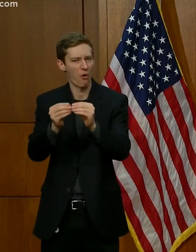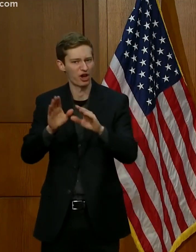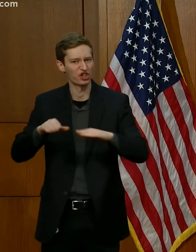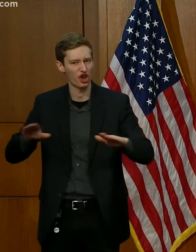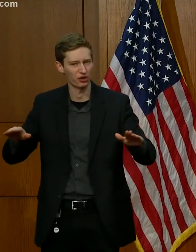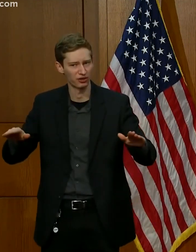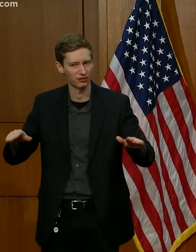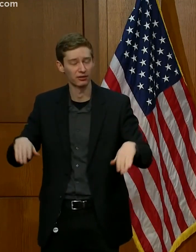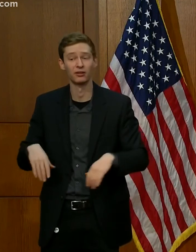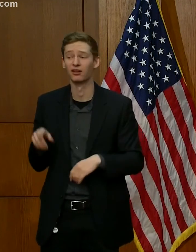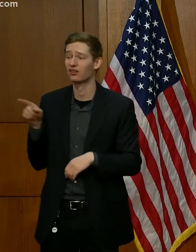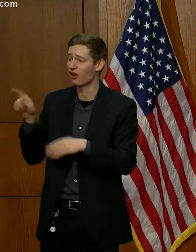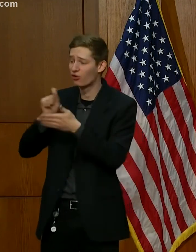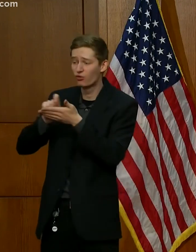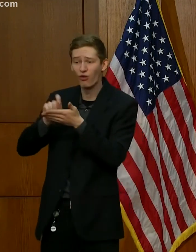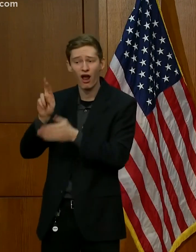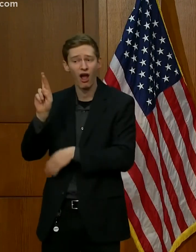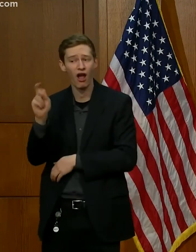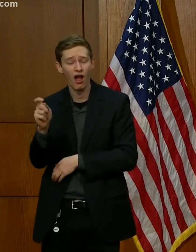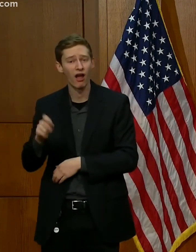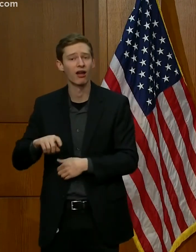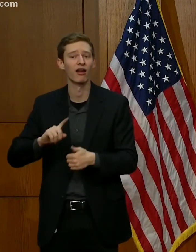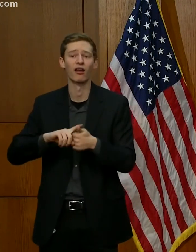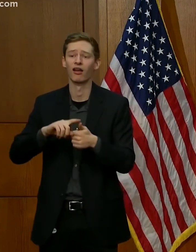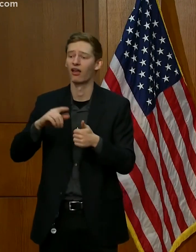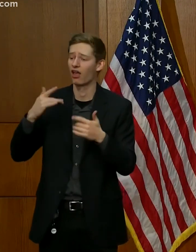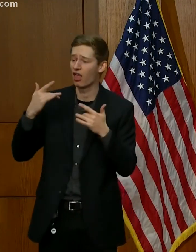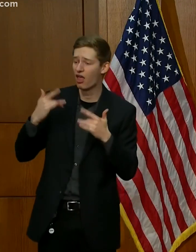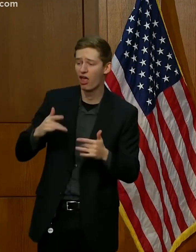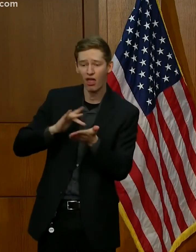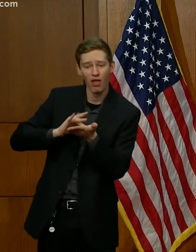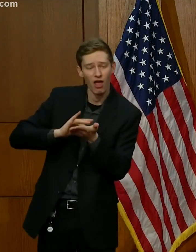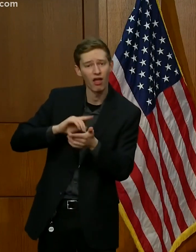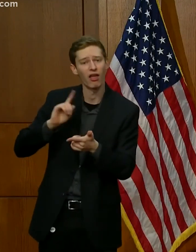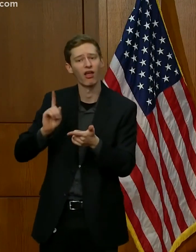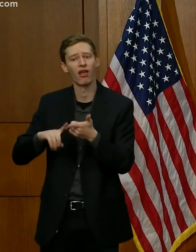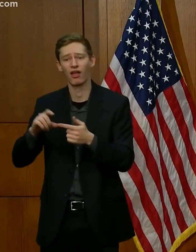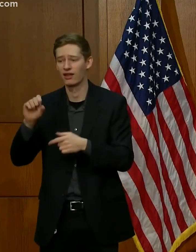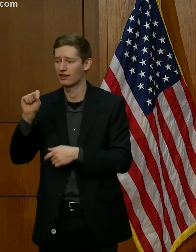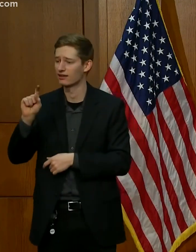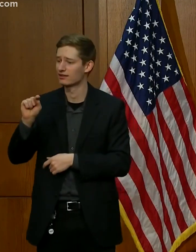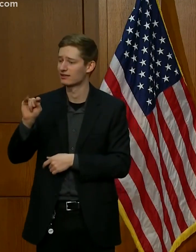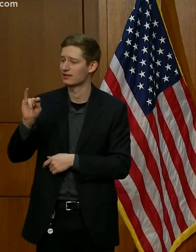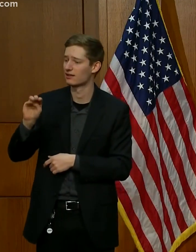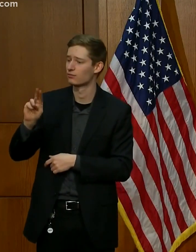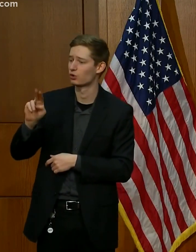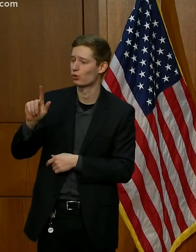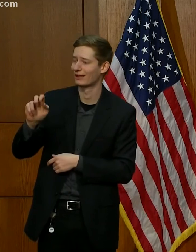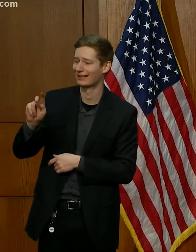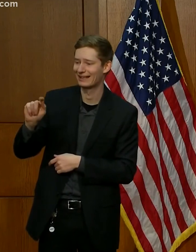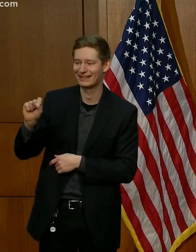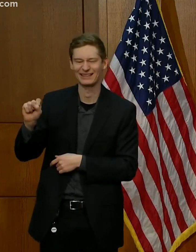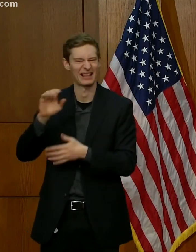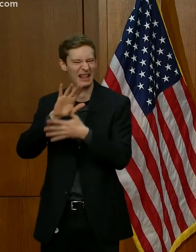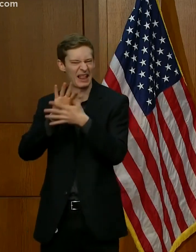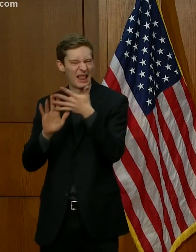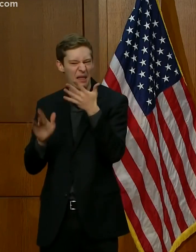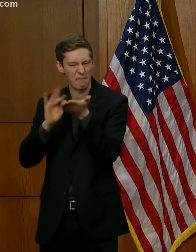as antidepressants and stimulants, and that's just not a good direction for us to keep